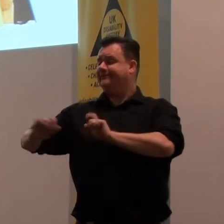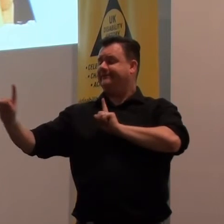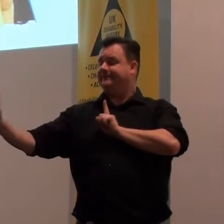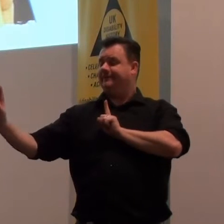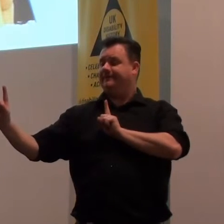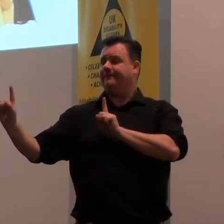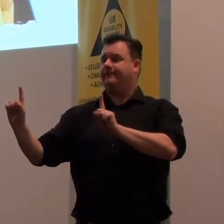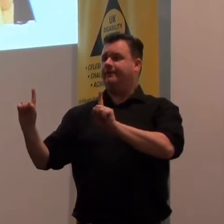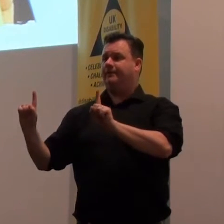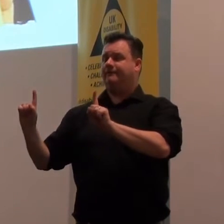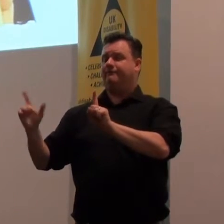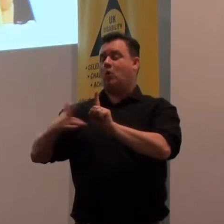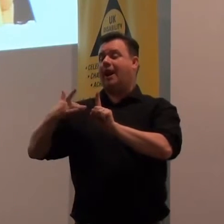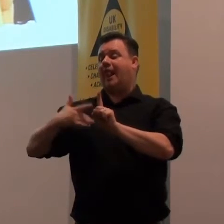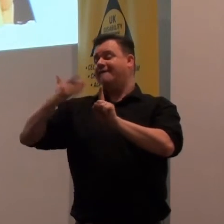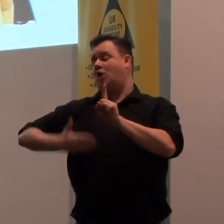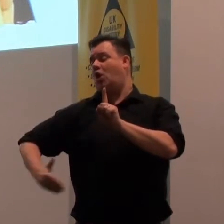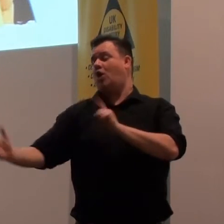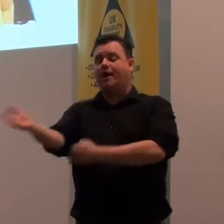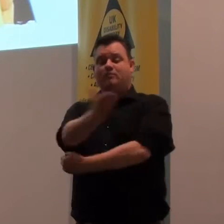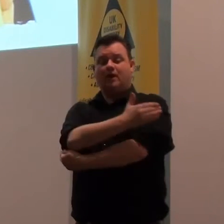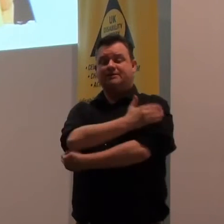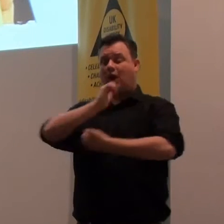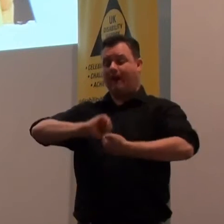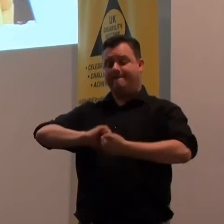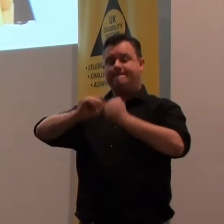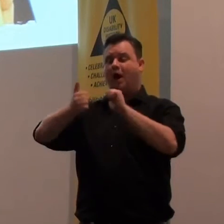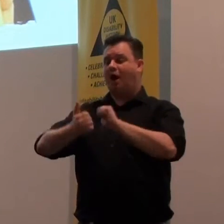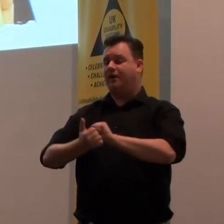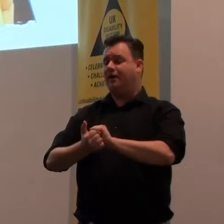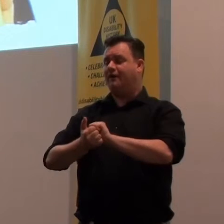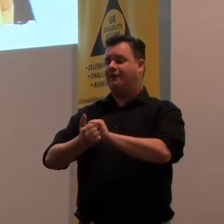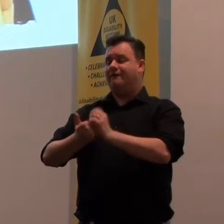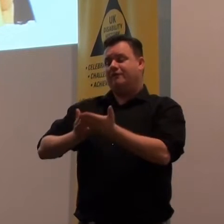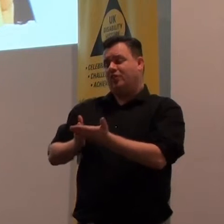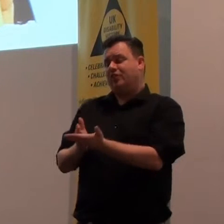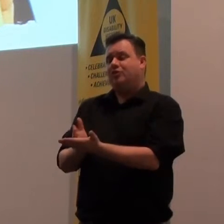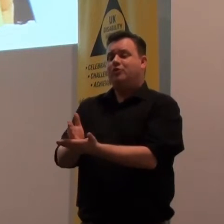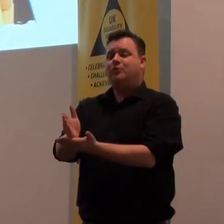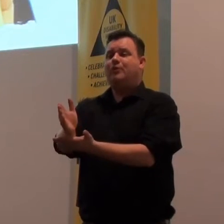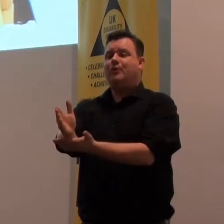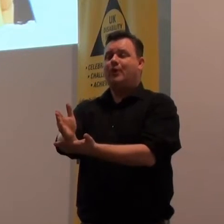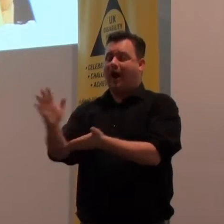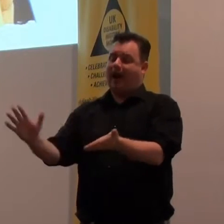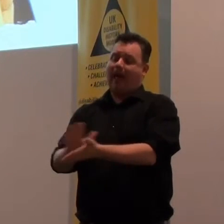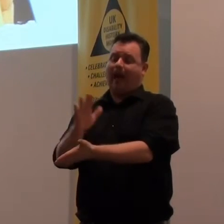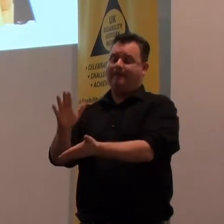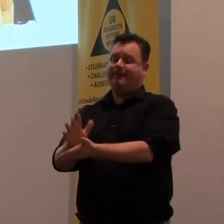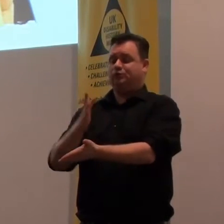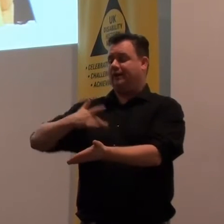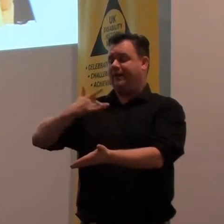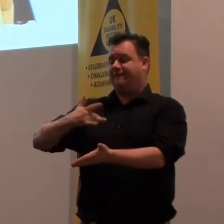in a lifelong embrace, a partner to share our journey, happy to live at my pace.